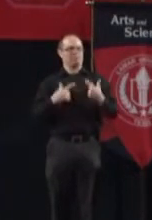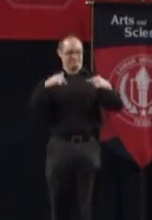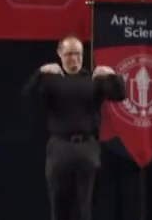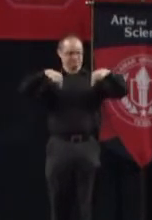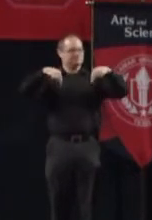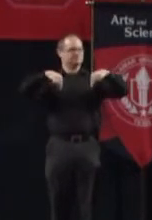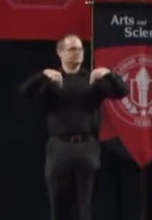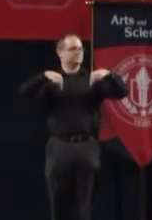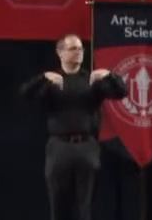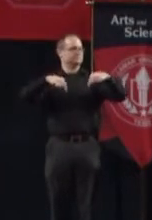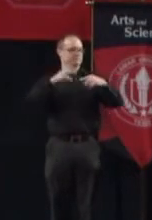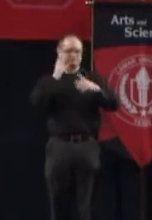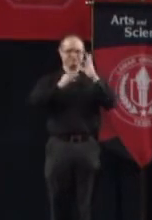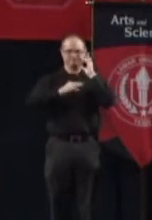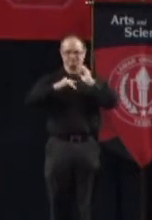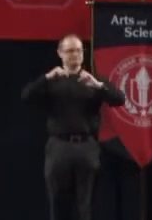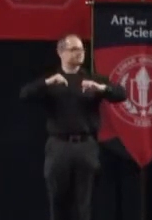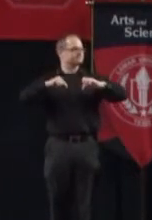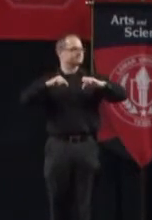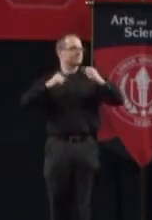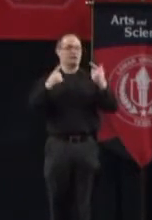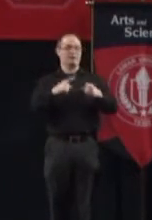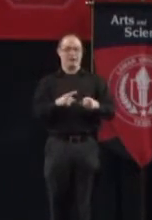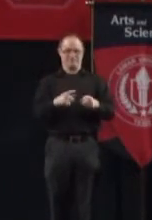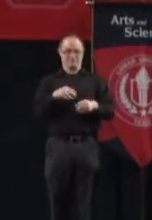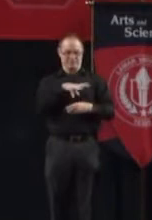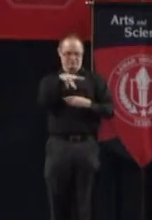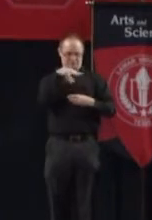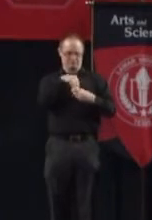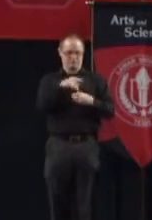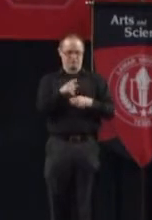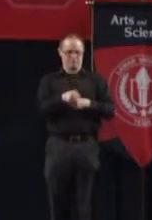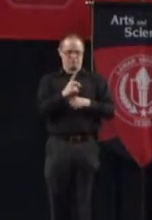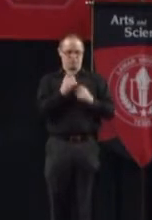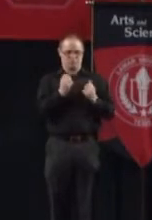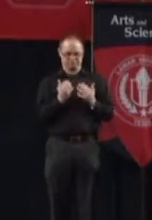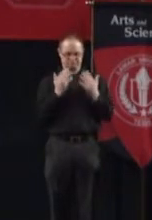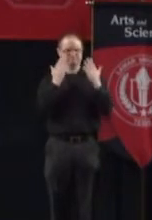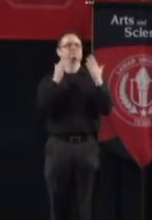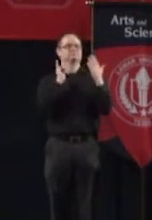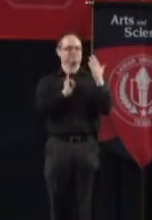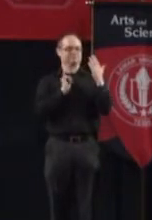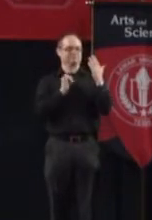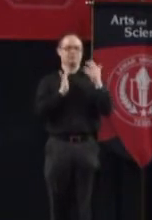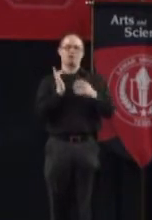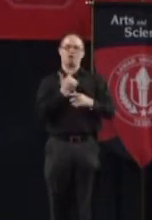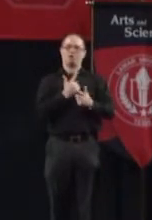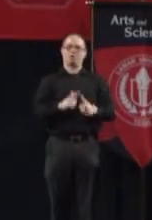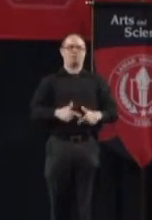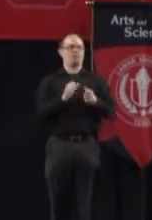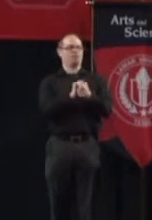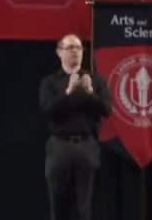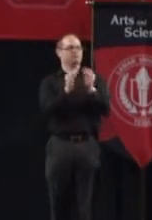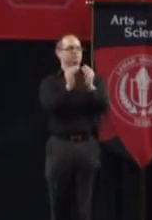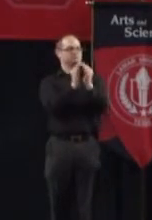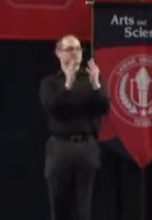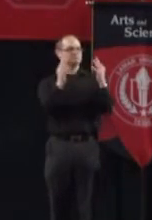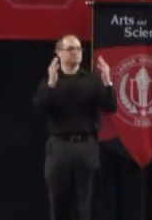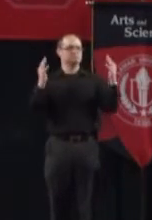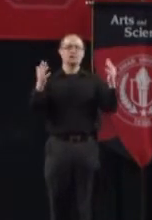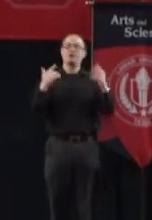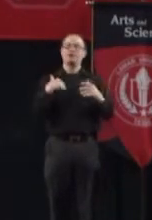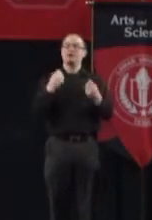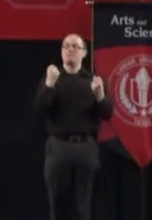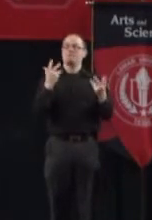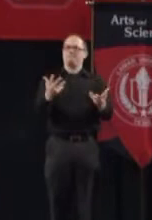happening. When we learn to live in the moment, we are allowing our life to become amplified. In the age with